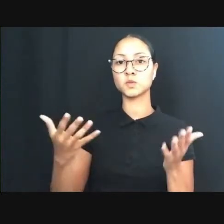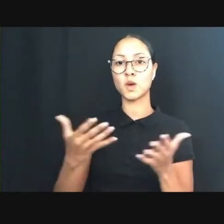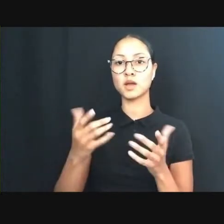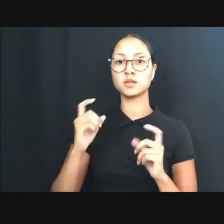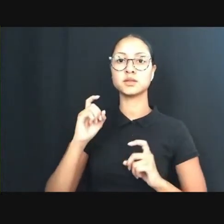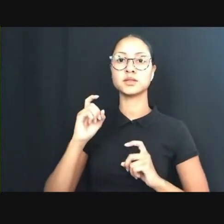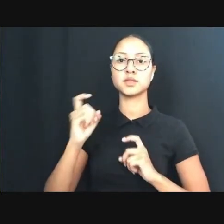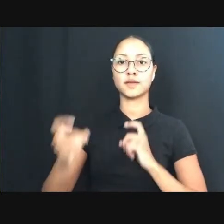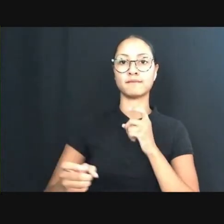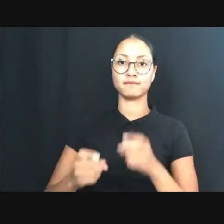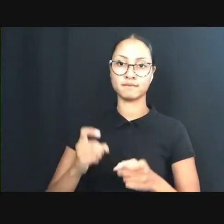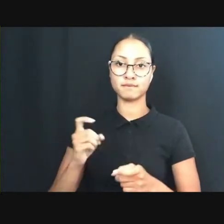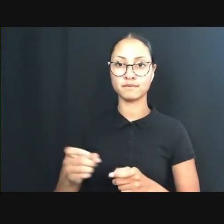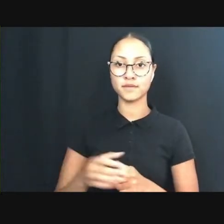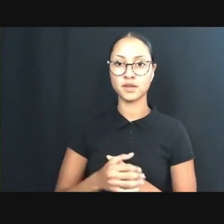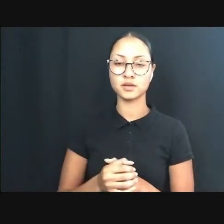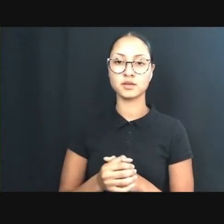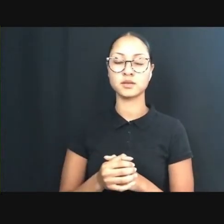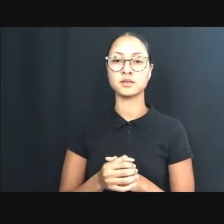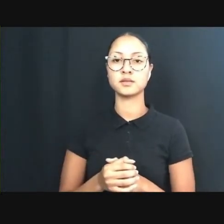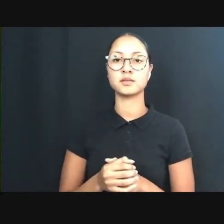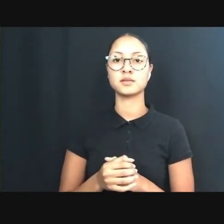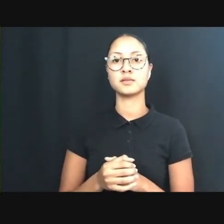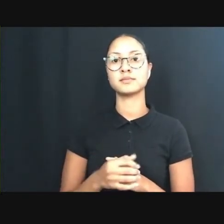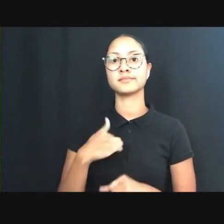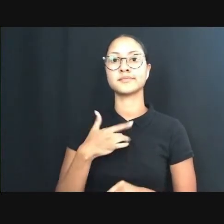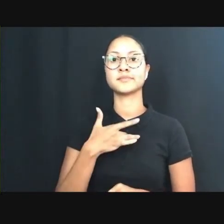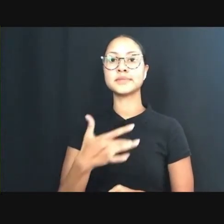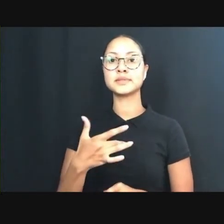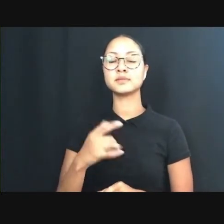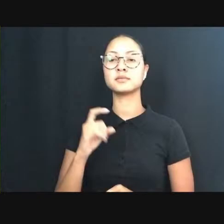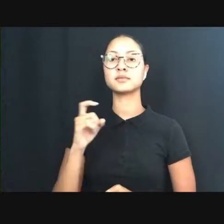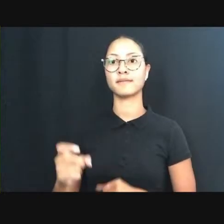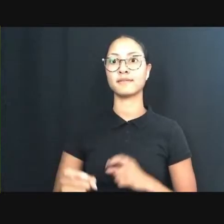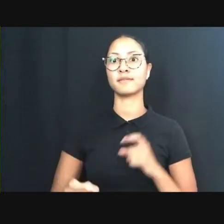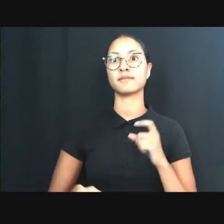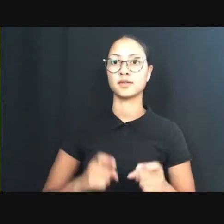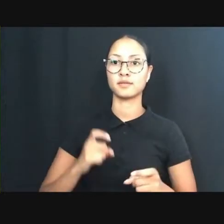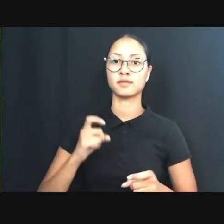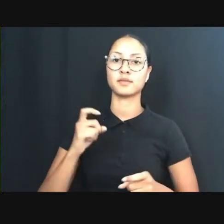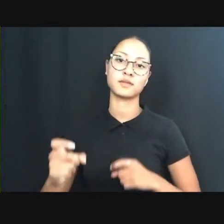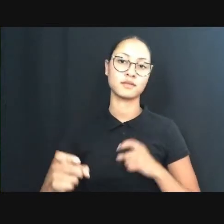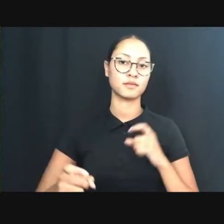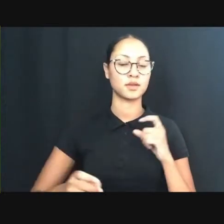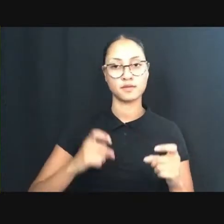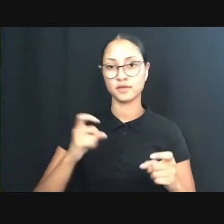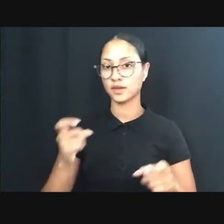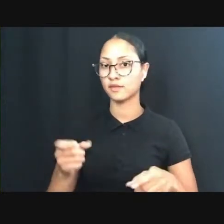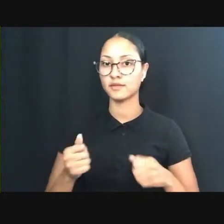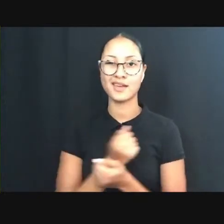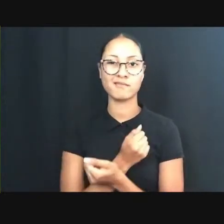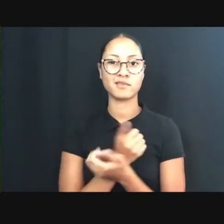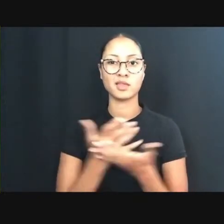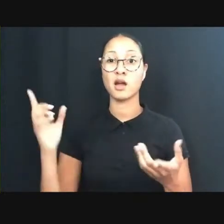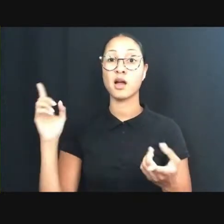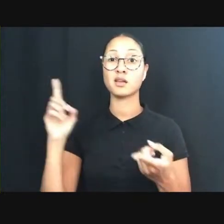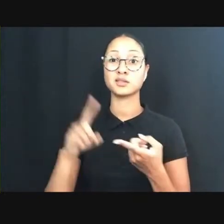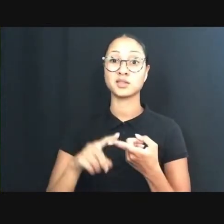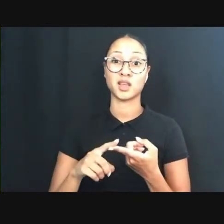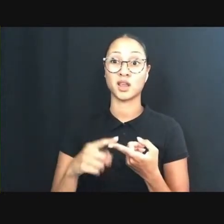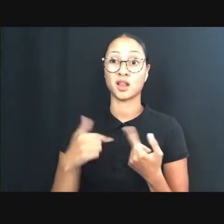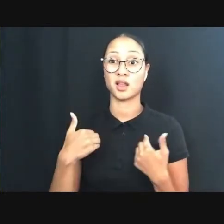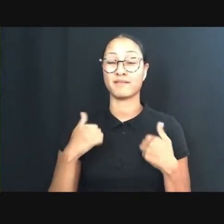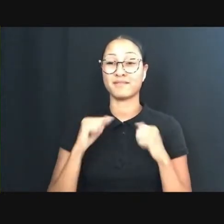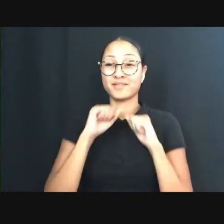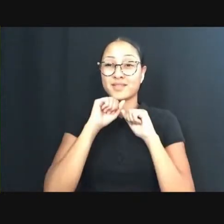like giving away till I have nothing. So, I mean, I feel like it's significant that I've been able